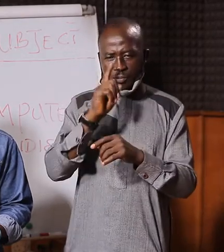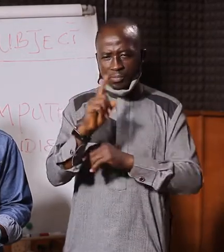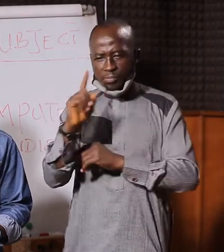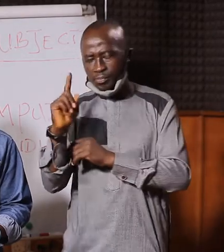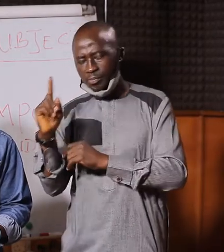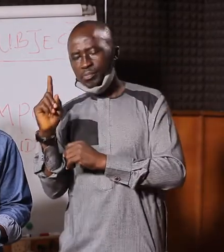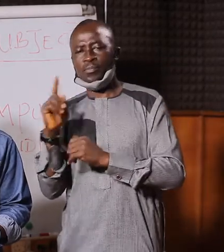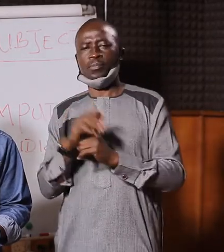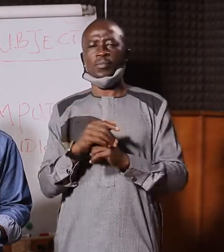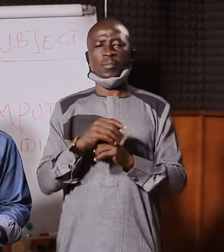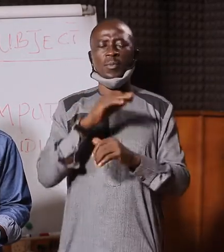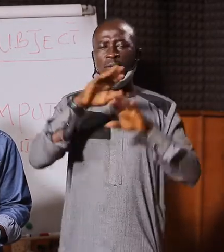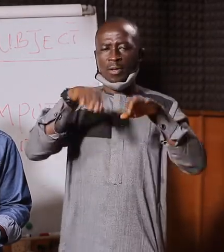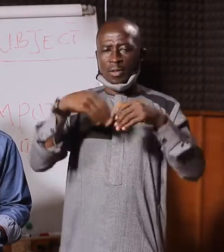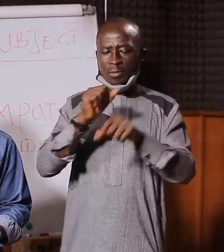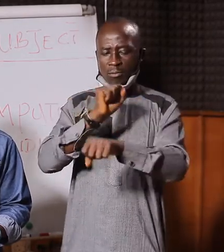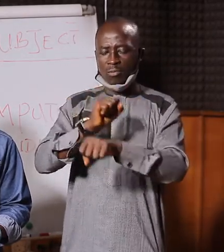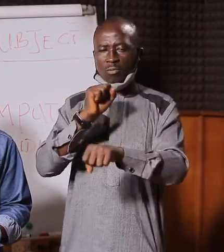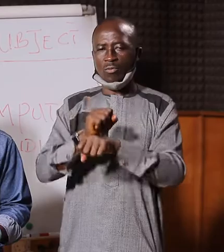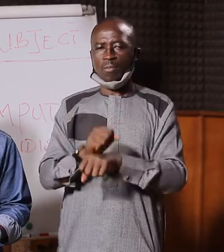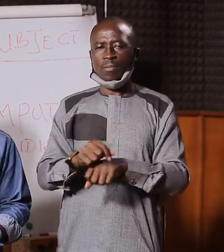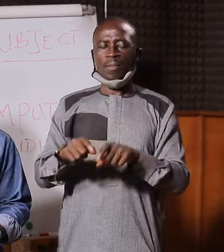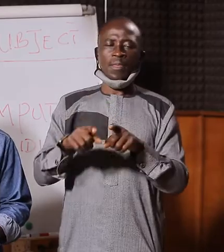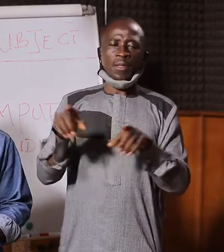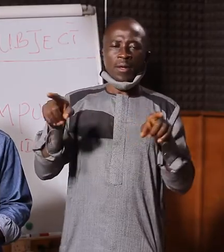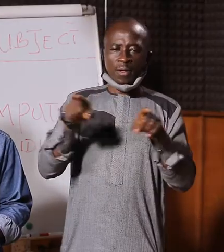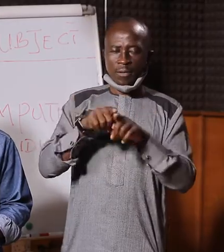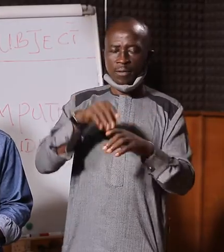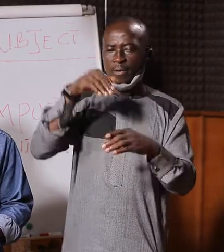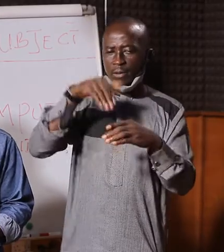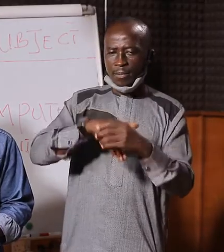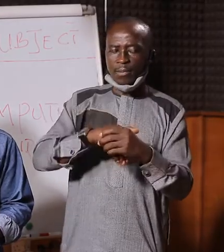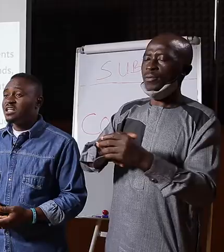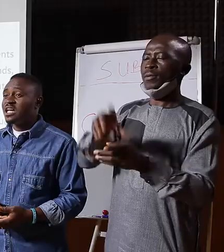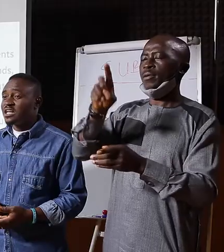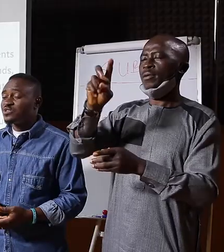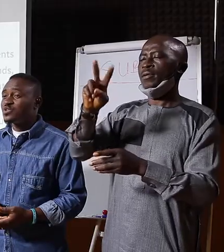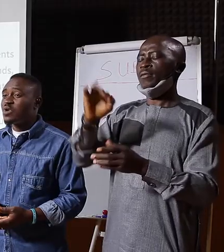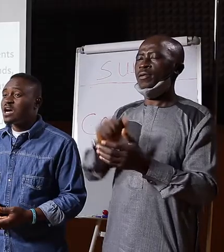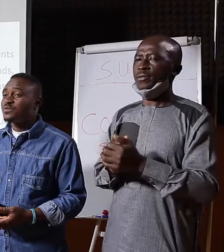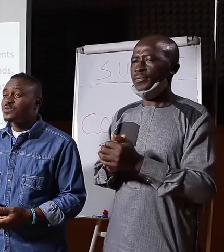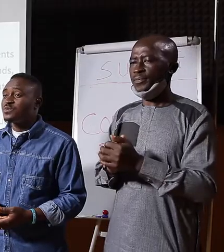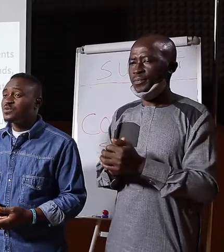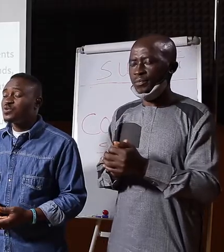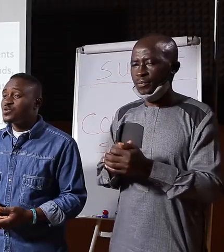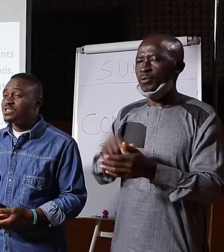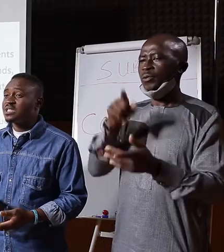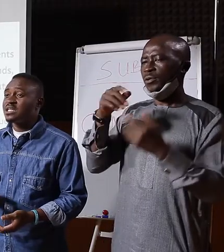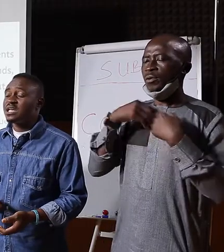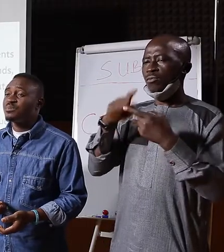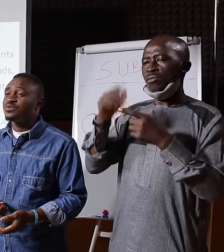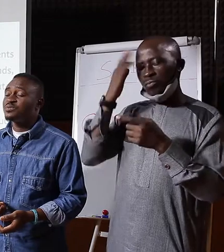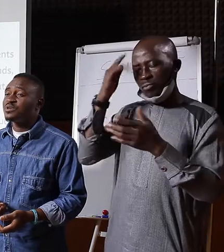these devices and how they function as input device. And learners, you have to know